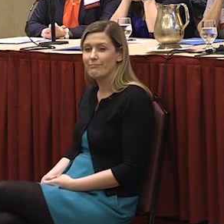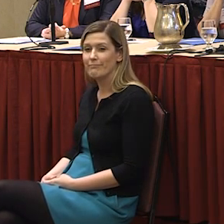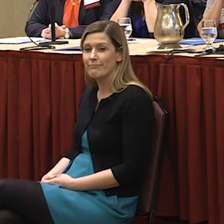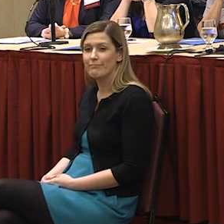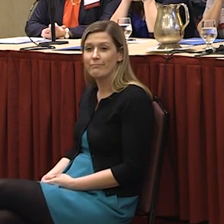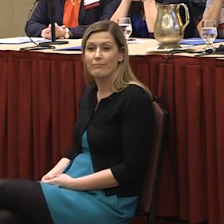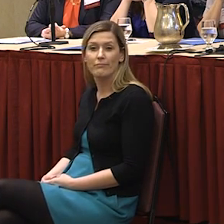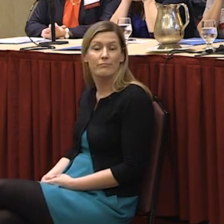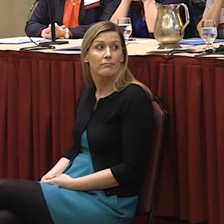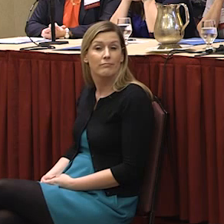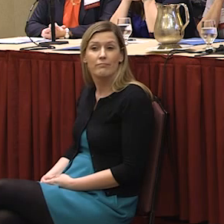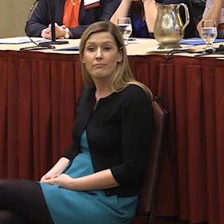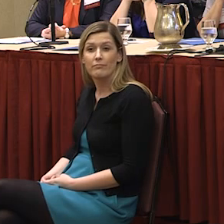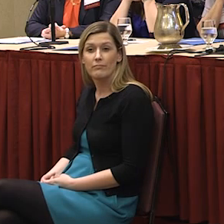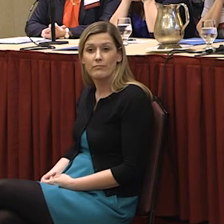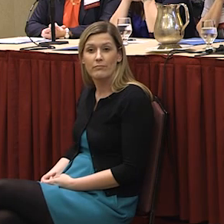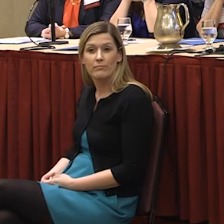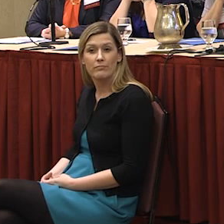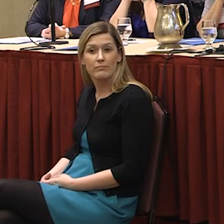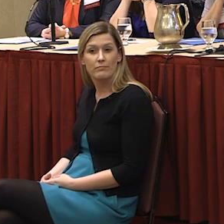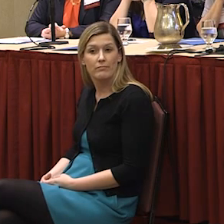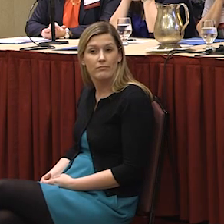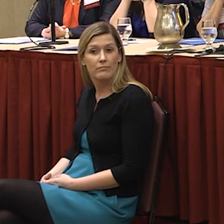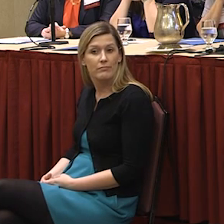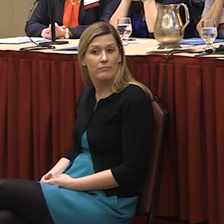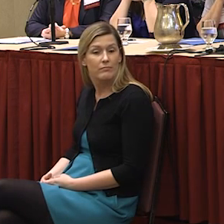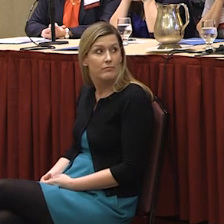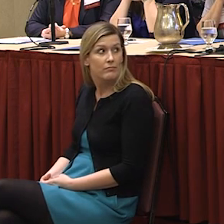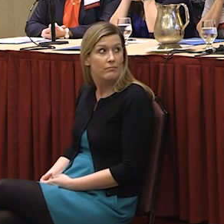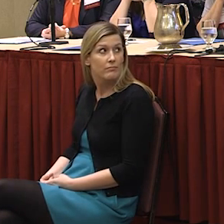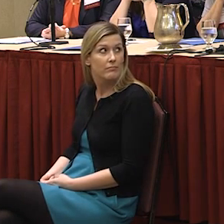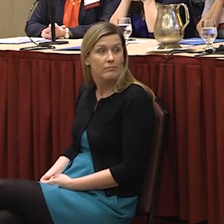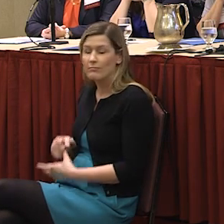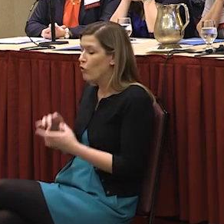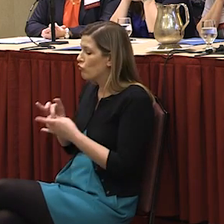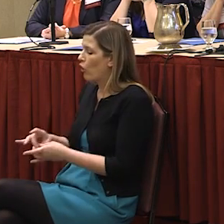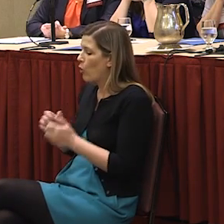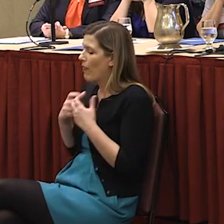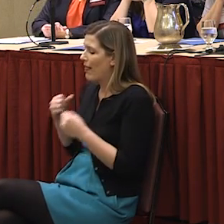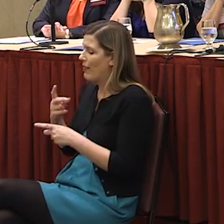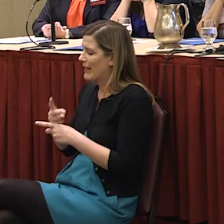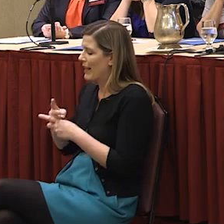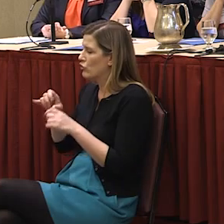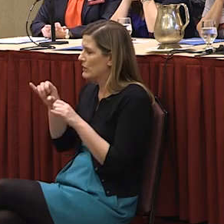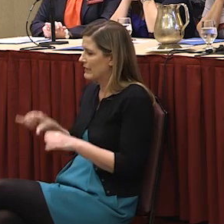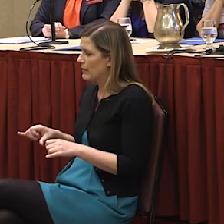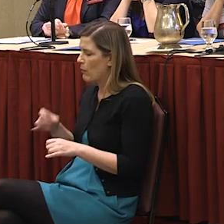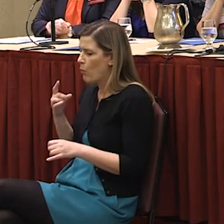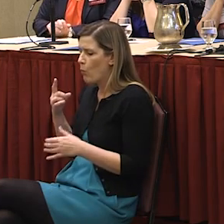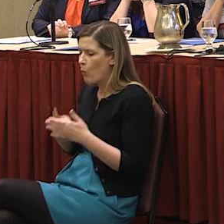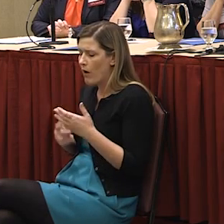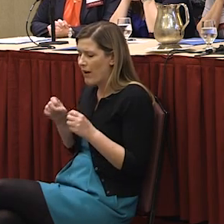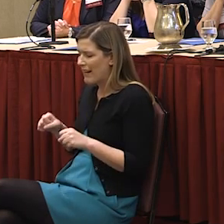healthcare systems. My apologies. Okay, so in regards to healthcare systems, well, the question is, what steps can healthcare systems make